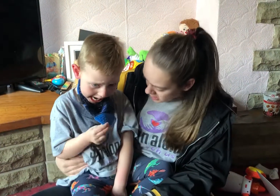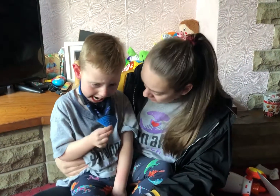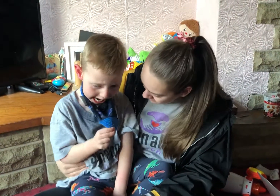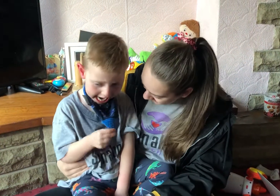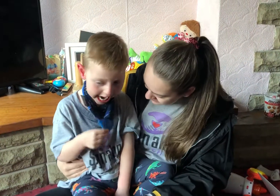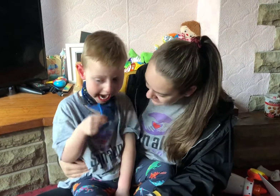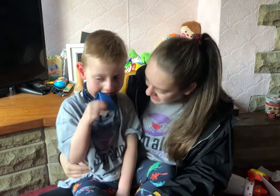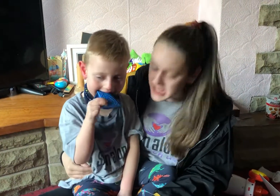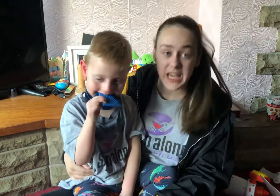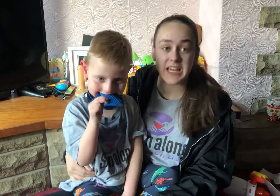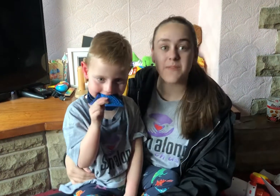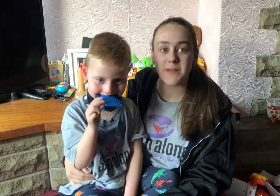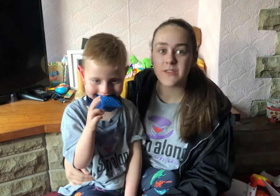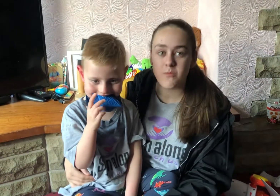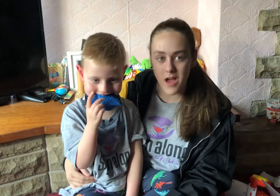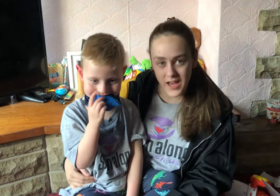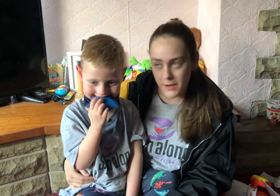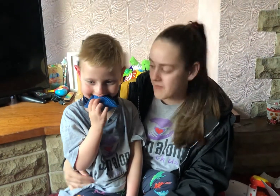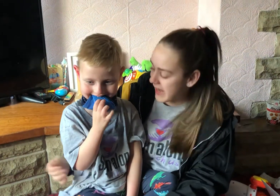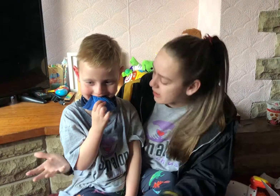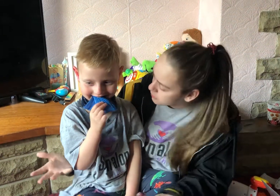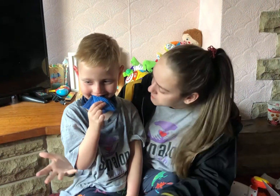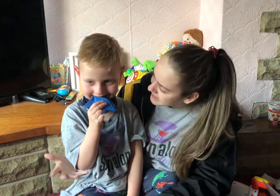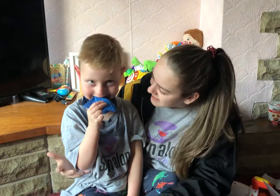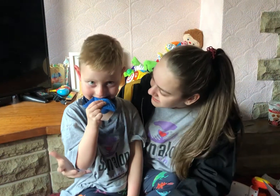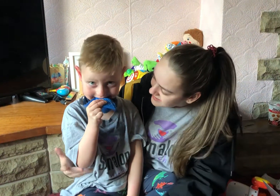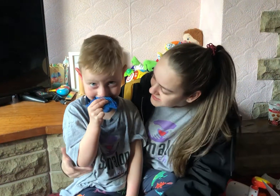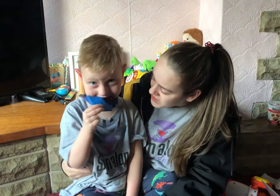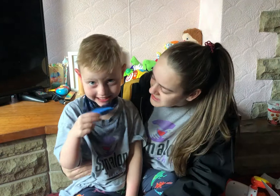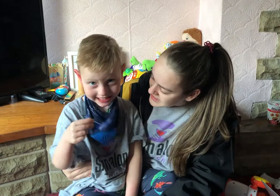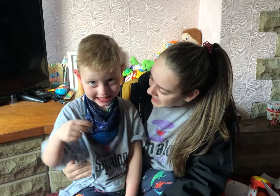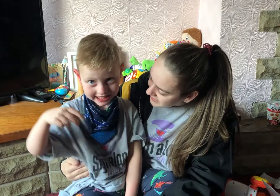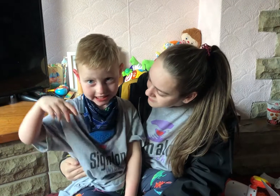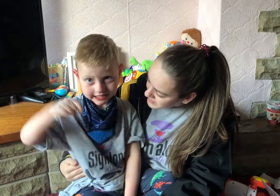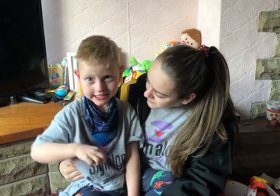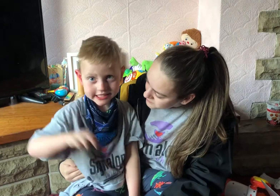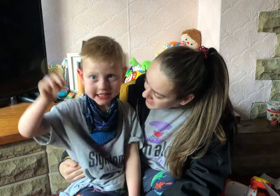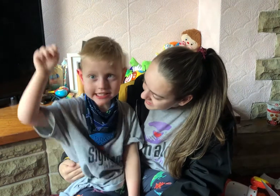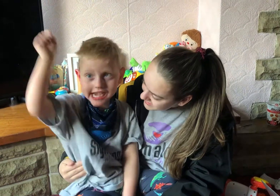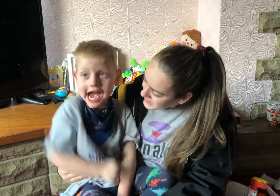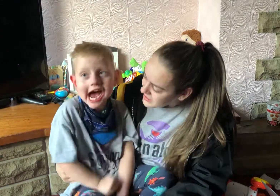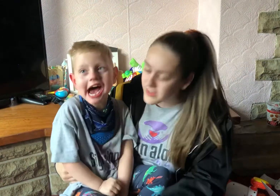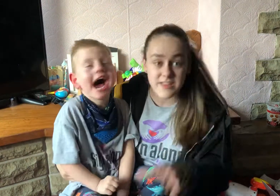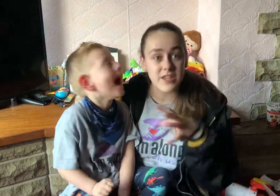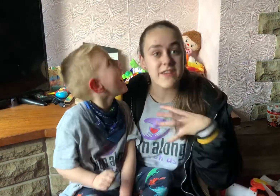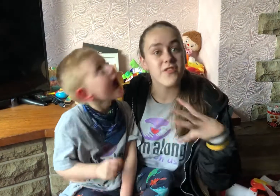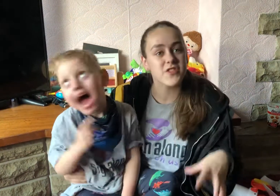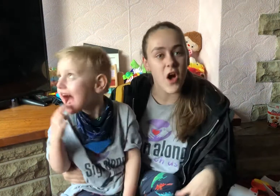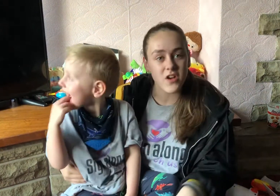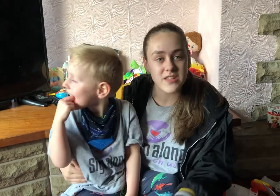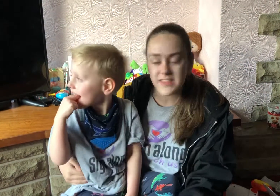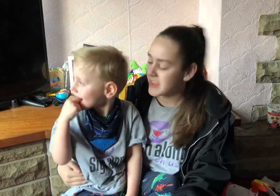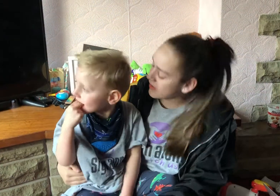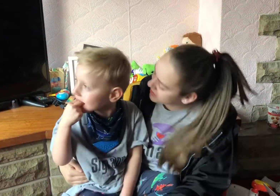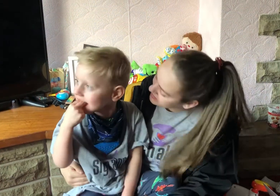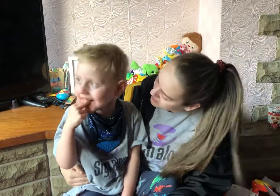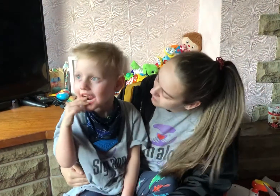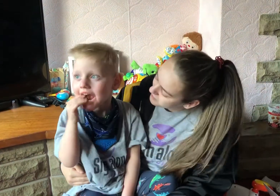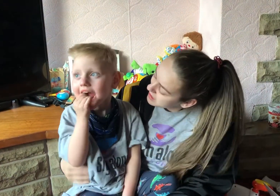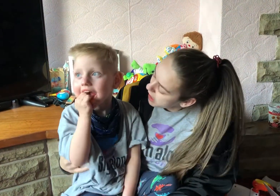love dancing, and Jade's been to work, and we've had our company classes teaching sign language, haven't we? Yeah! To different songs and stuff. And